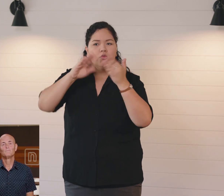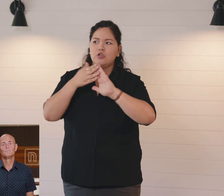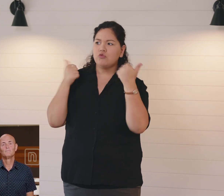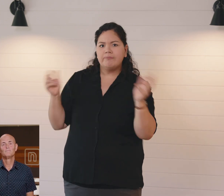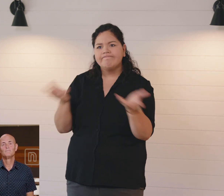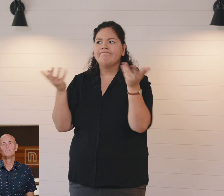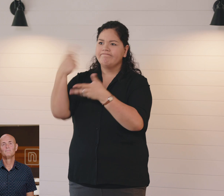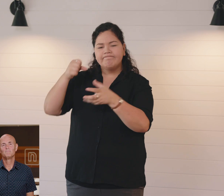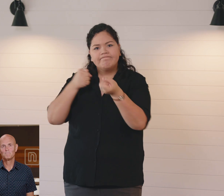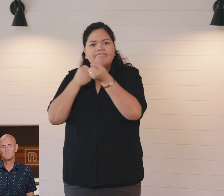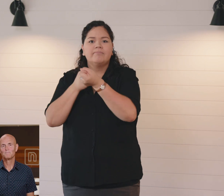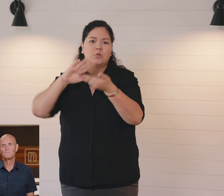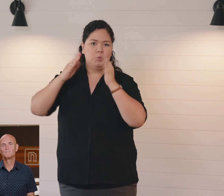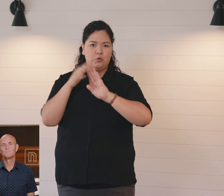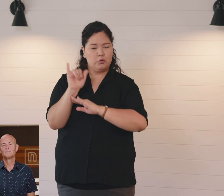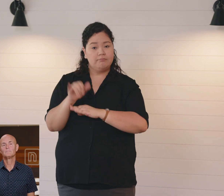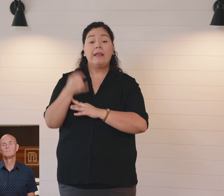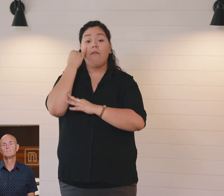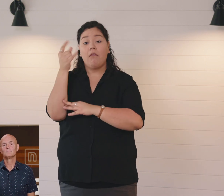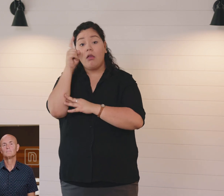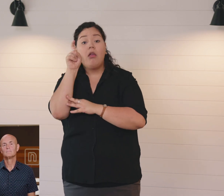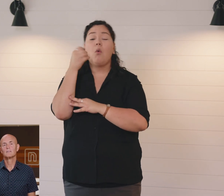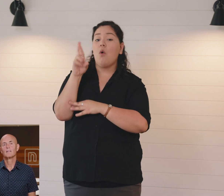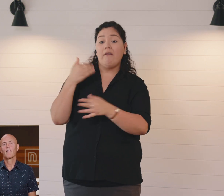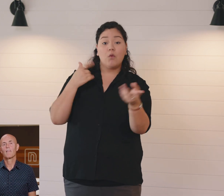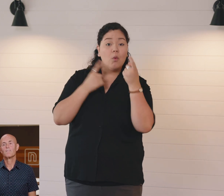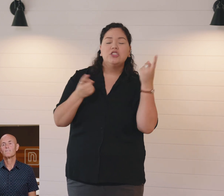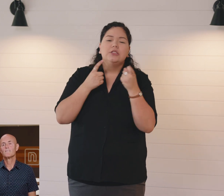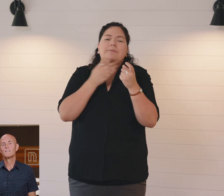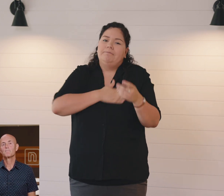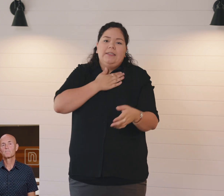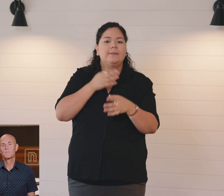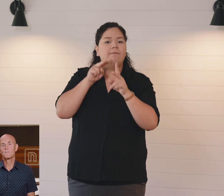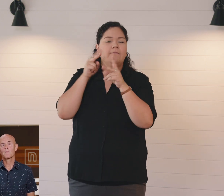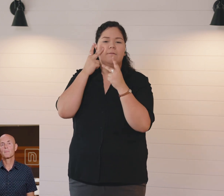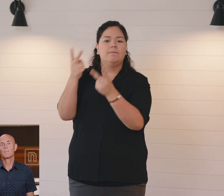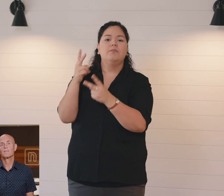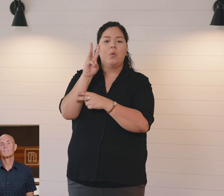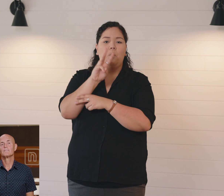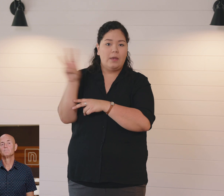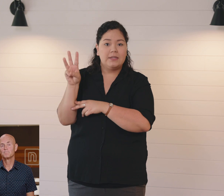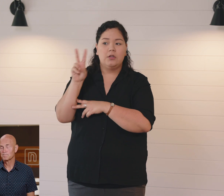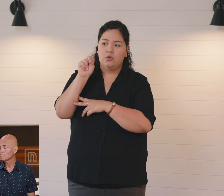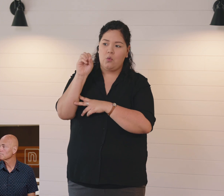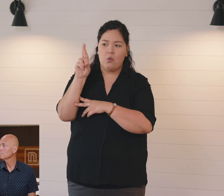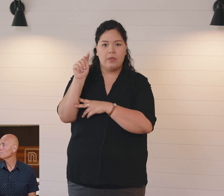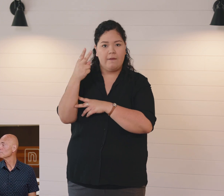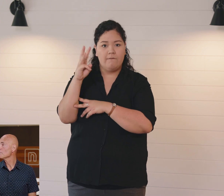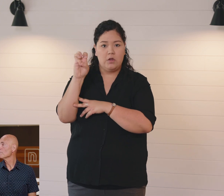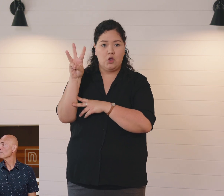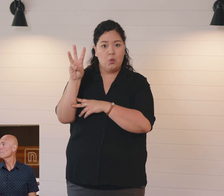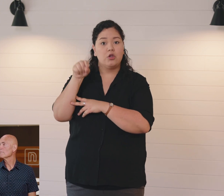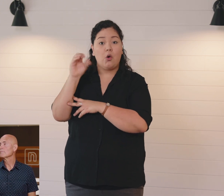love and care for our community. If you have any more questions, which you likely do about this campaign, I encourage you to go to our website, northview.org, and click on the